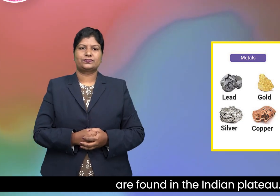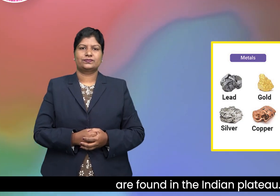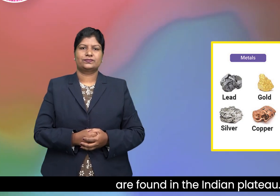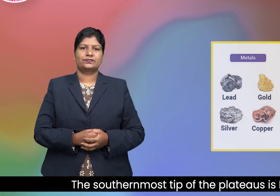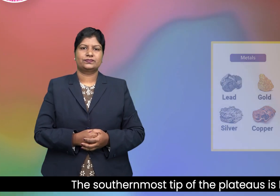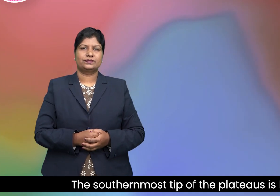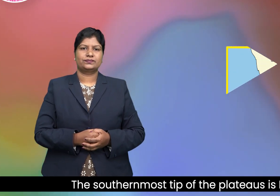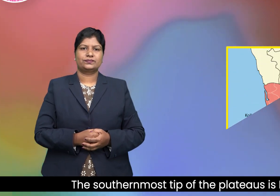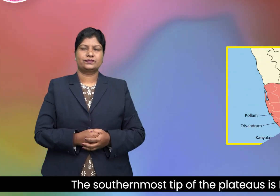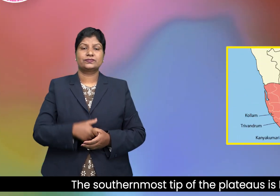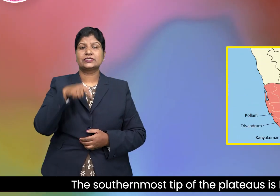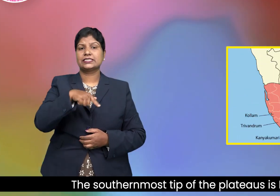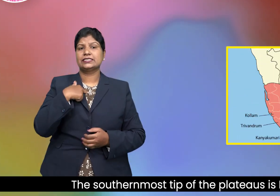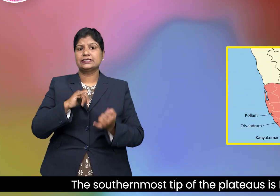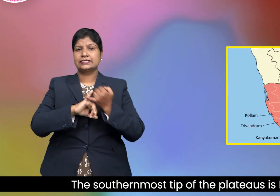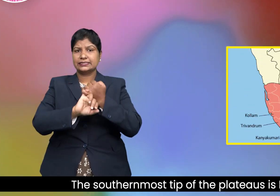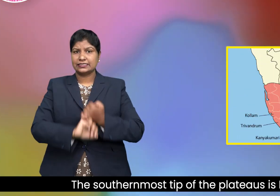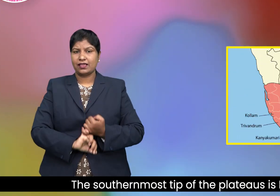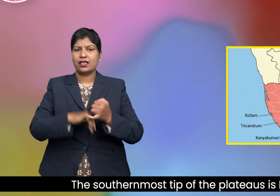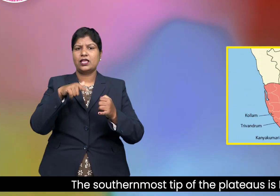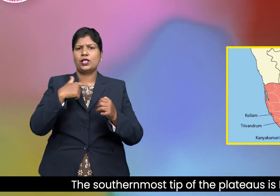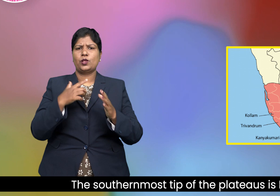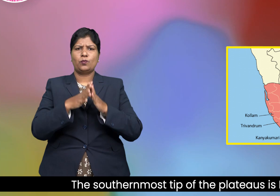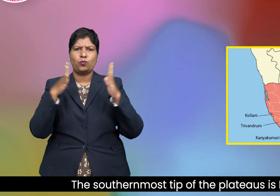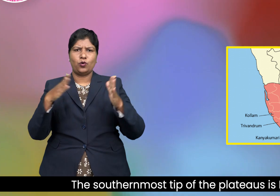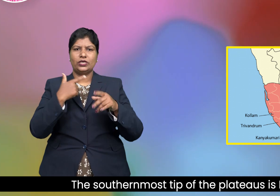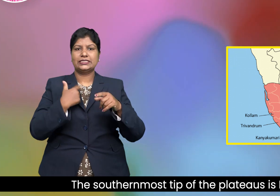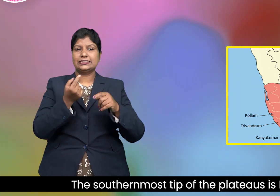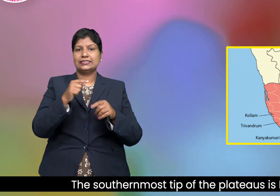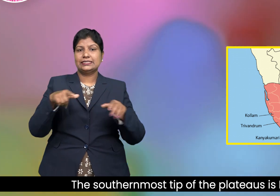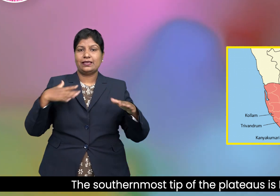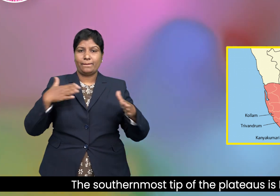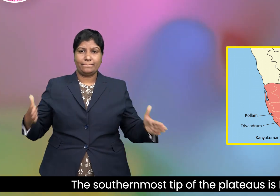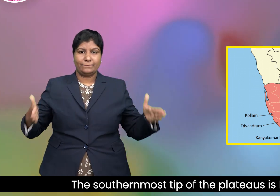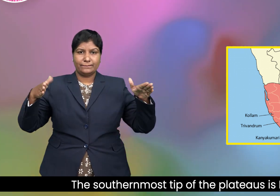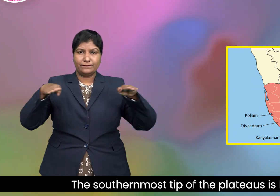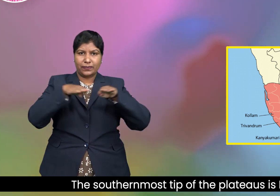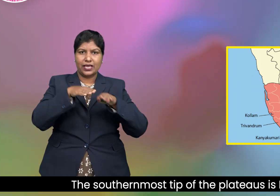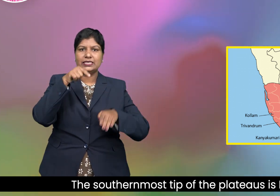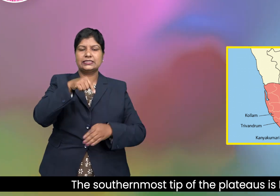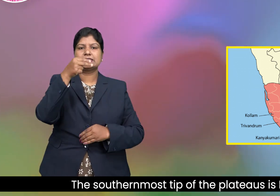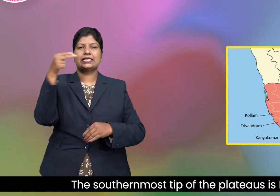The southernmost tip of the plateau is Kanyakumari